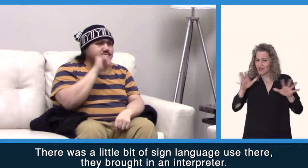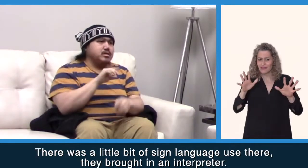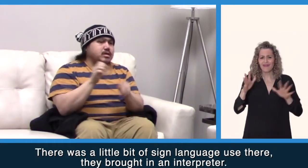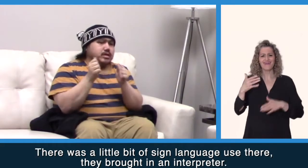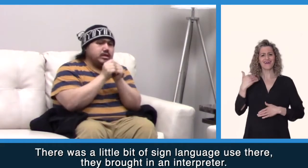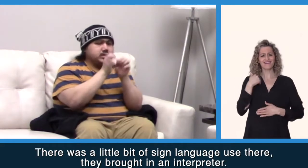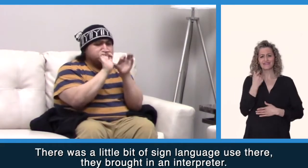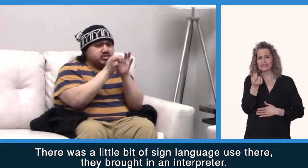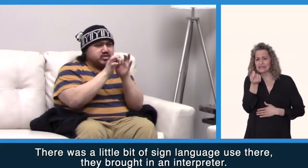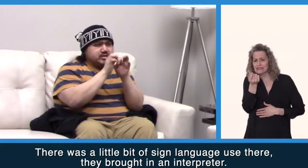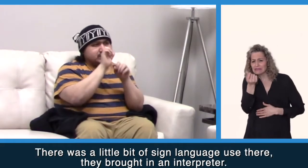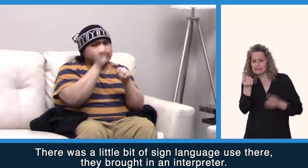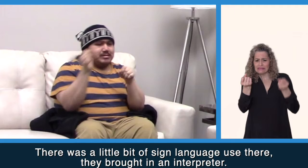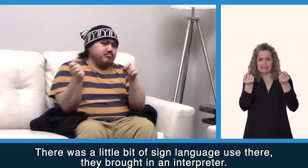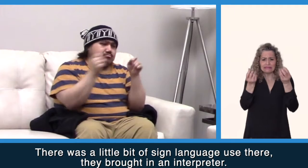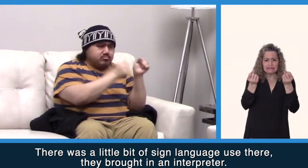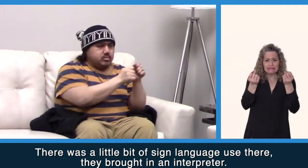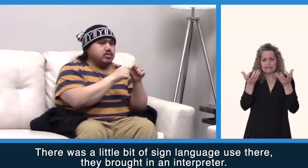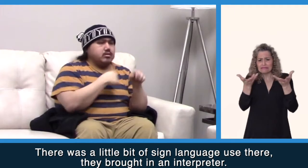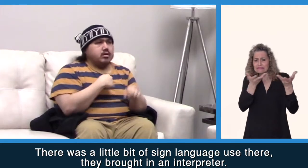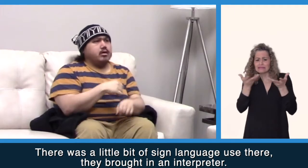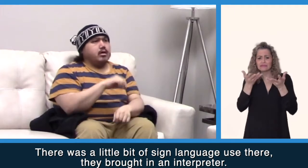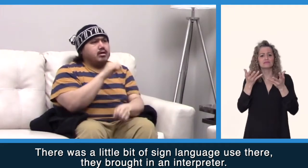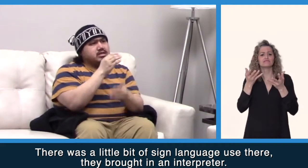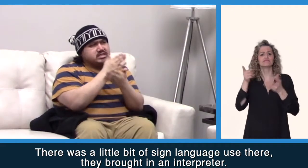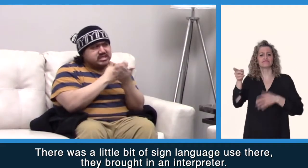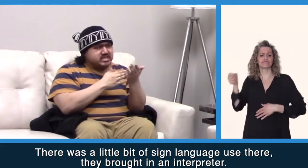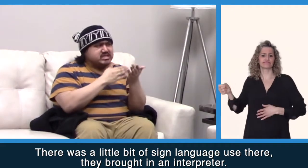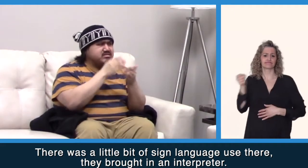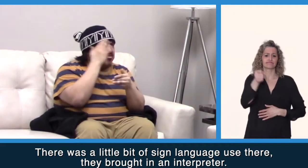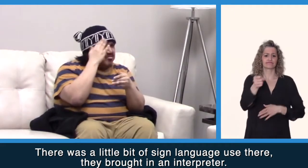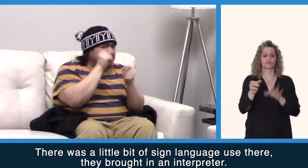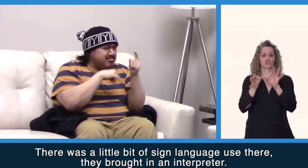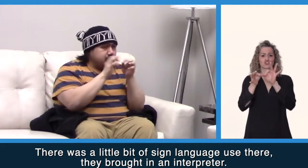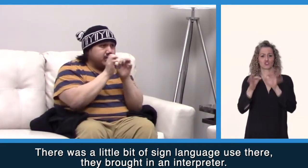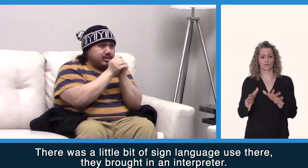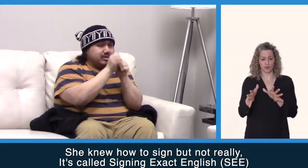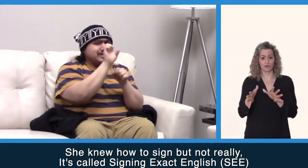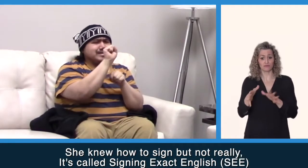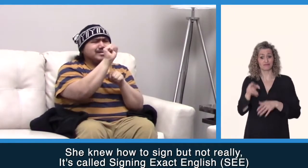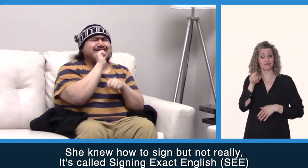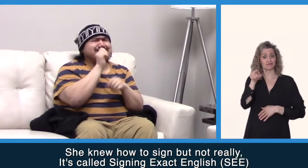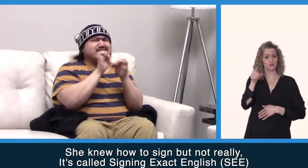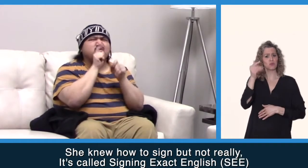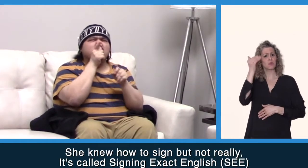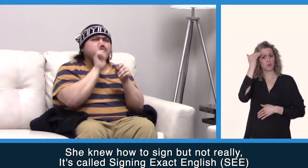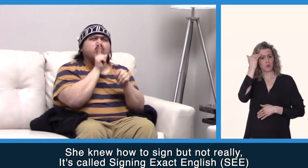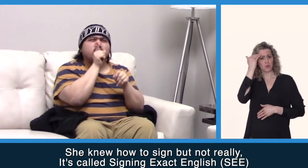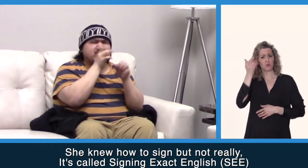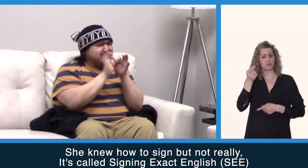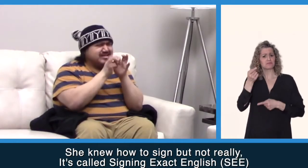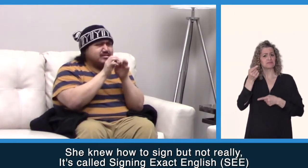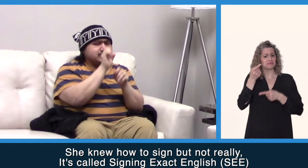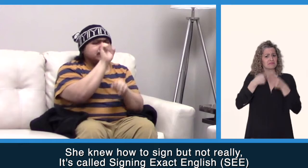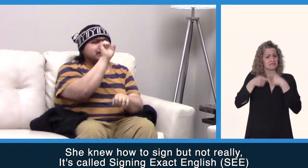A little bit of sign language was used there. They brought in an interpreter. She knew how to sign,